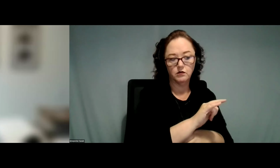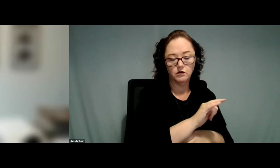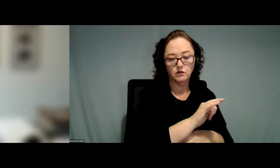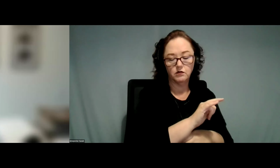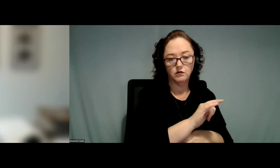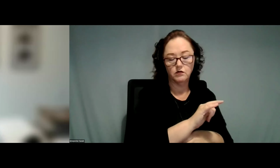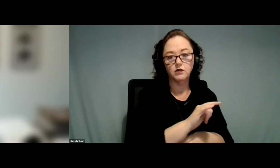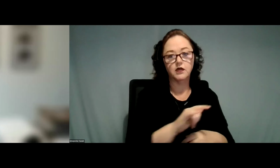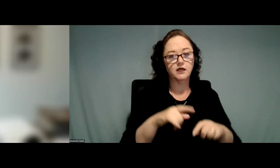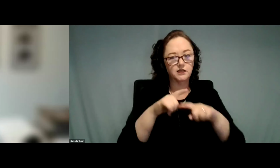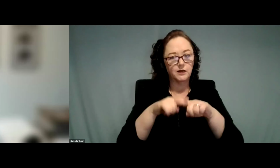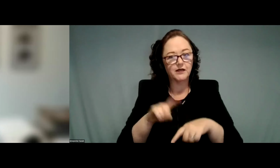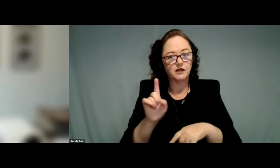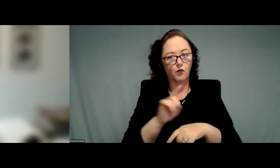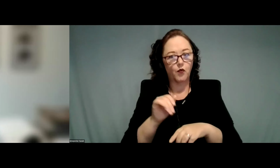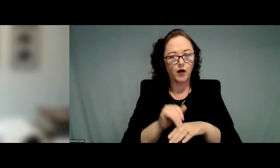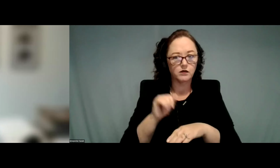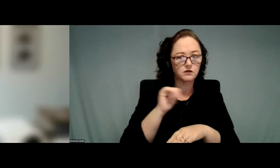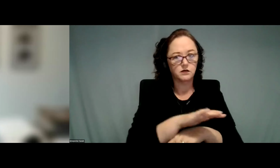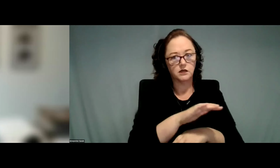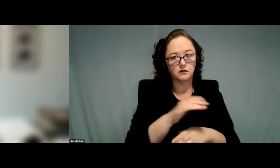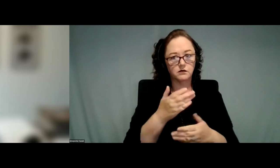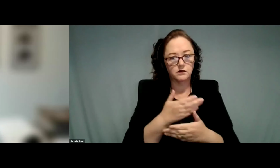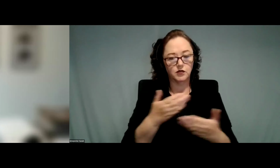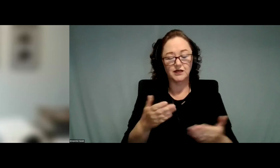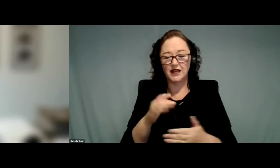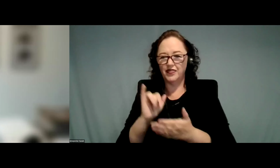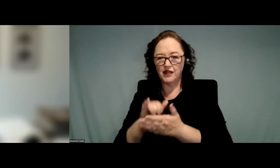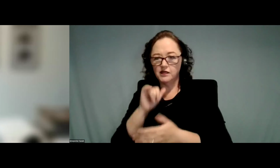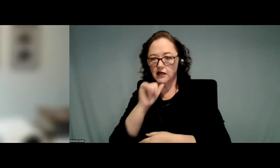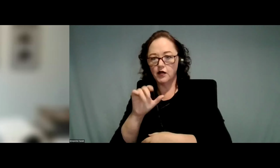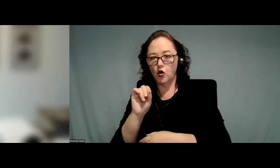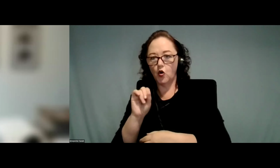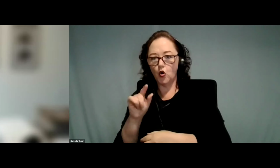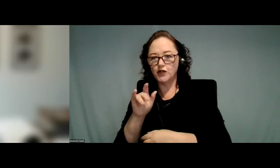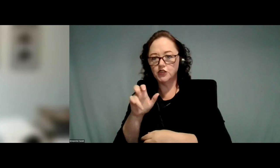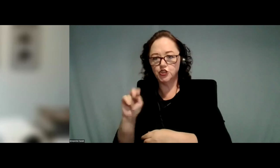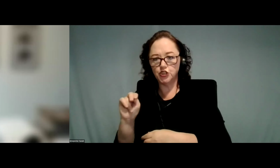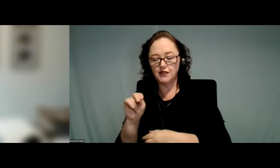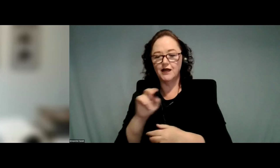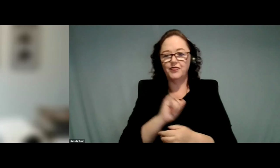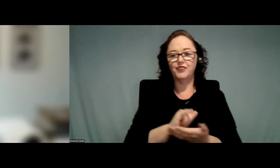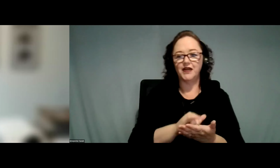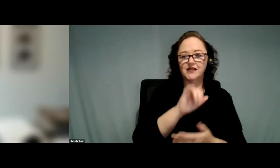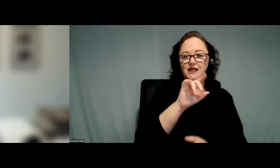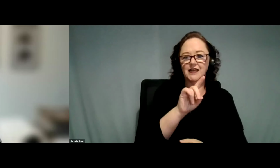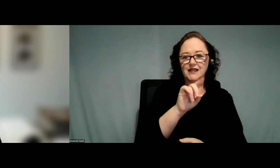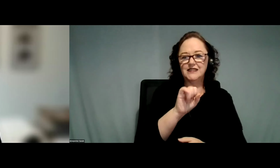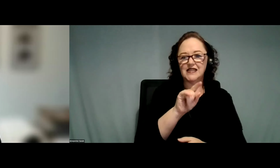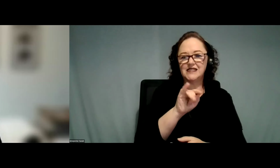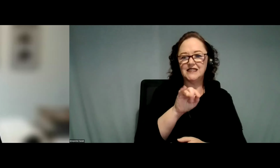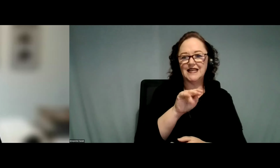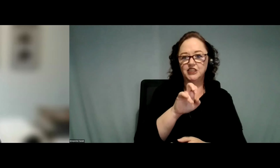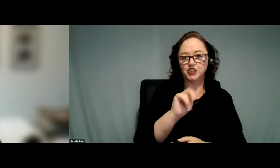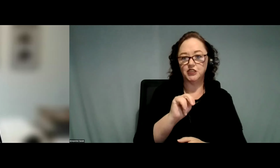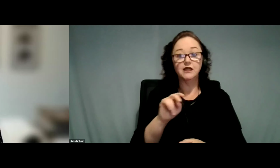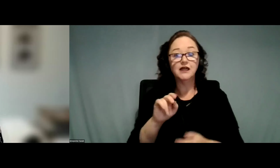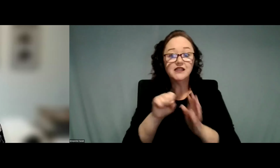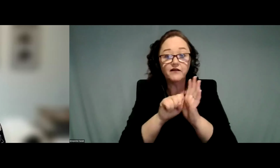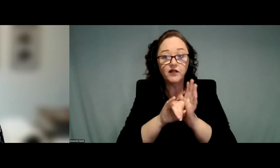goods. That's not origin sourcing, that's destination sourcing. And Illinois is a state that has both of those things. So if you're talking